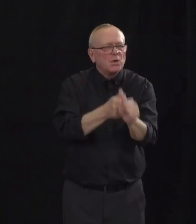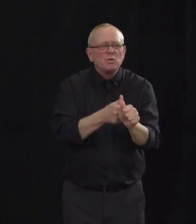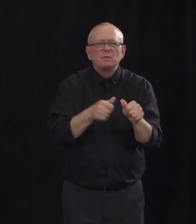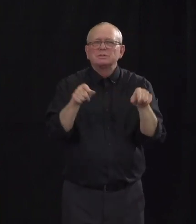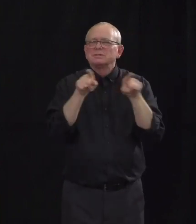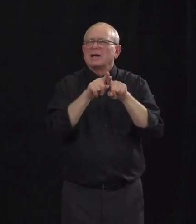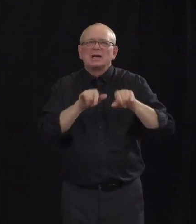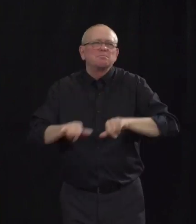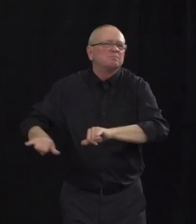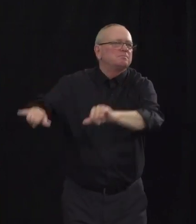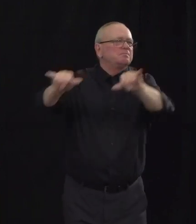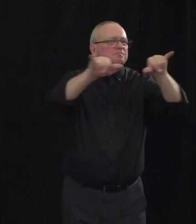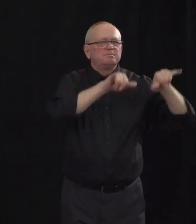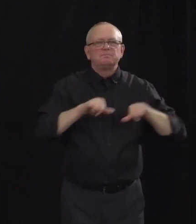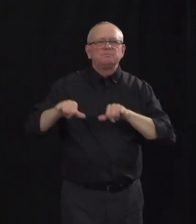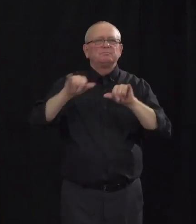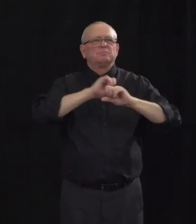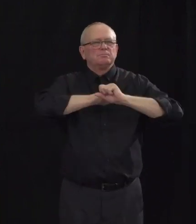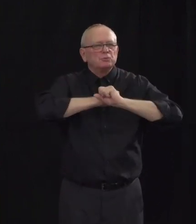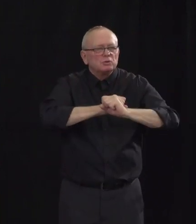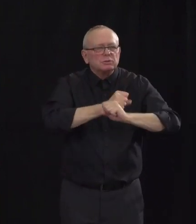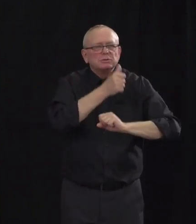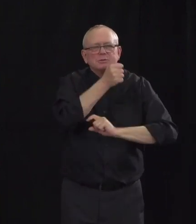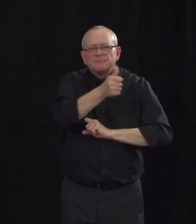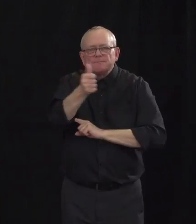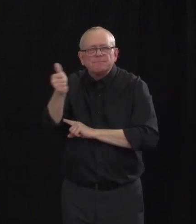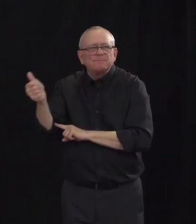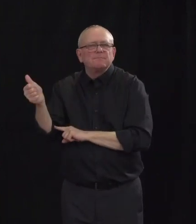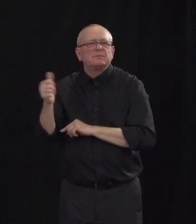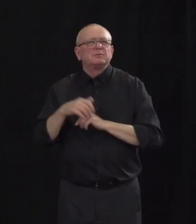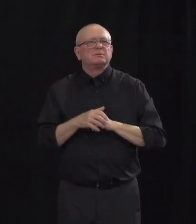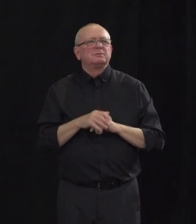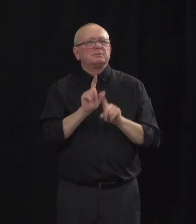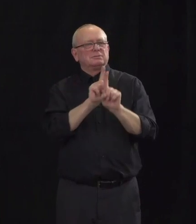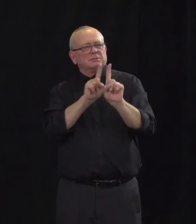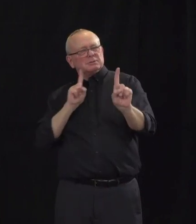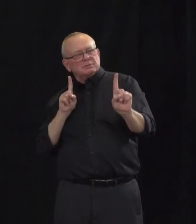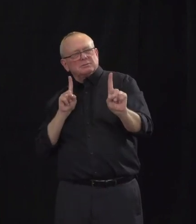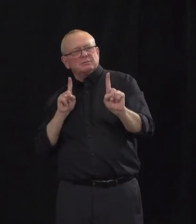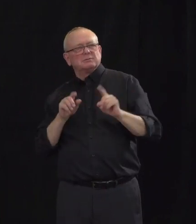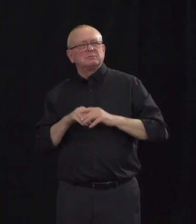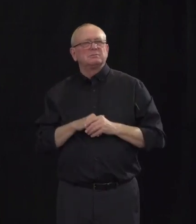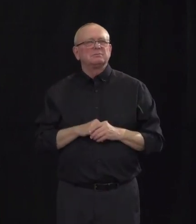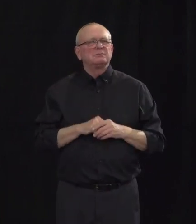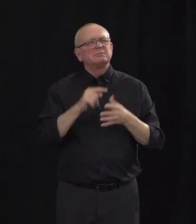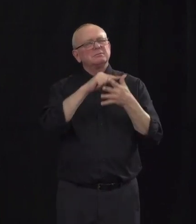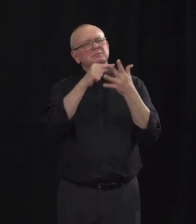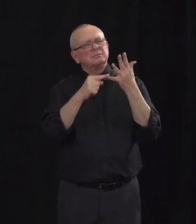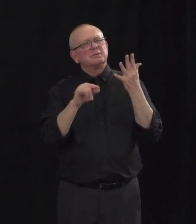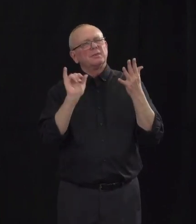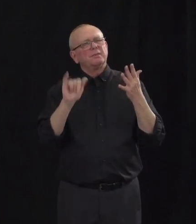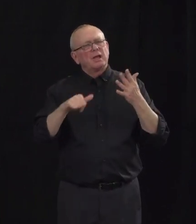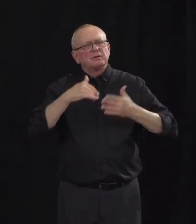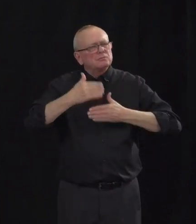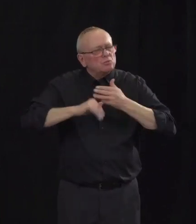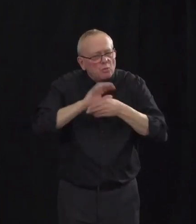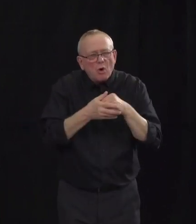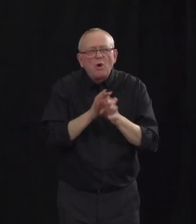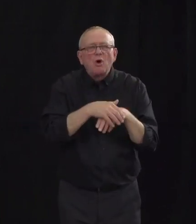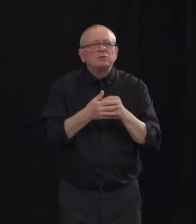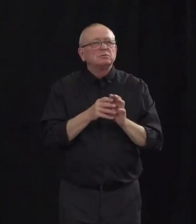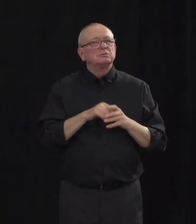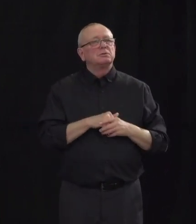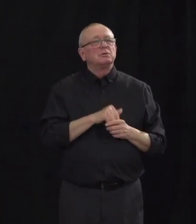inspectors, they wear basically virtually full hazmat suits in those plants and masks and gloves. And I mean,